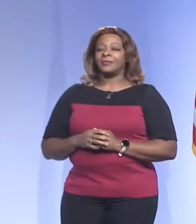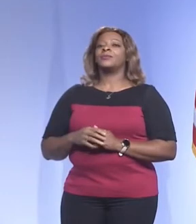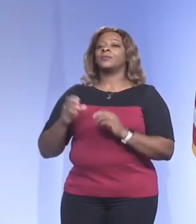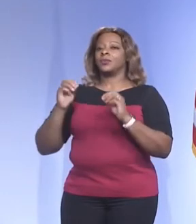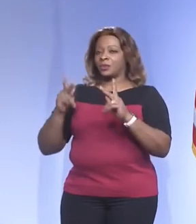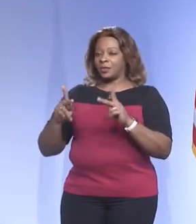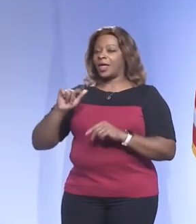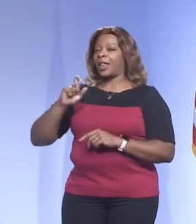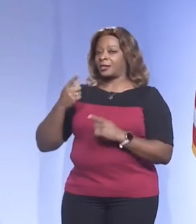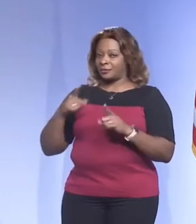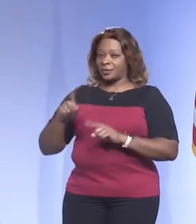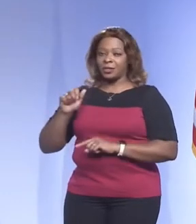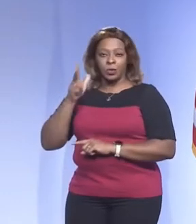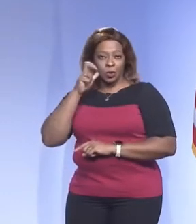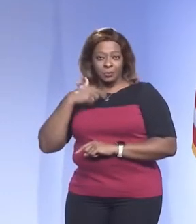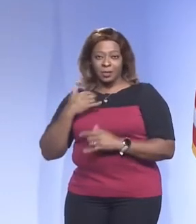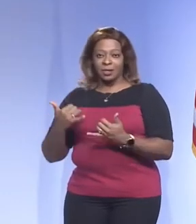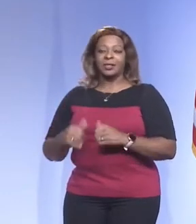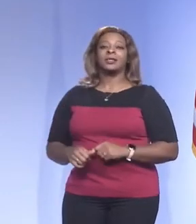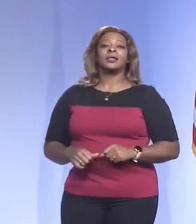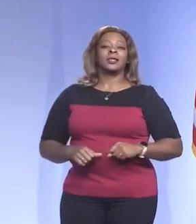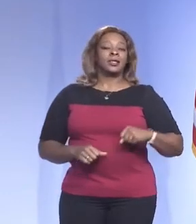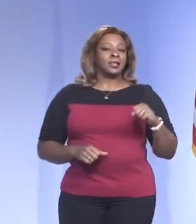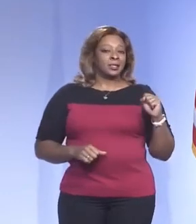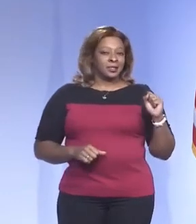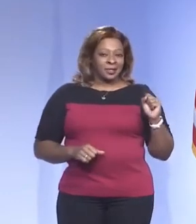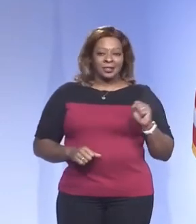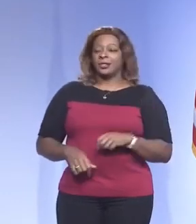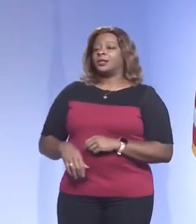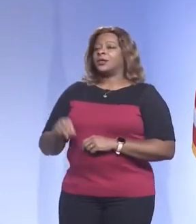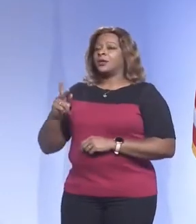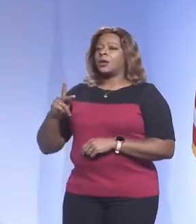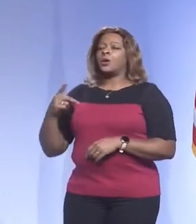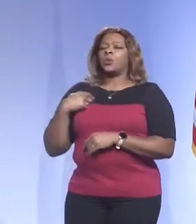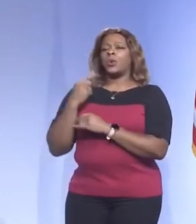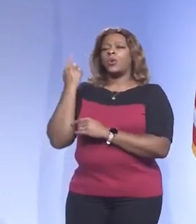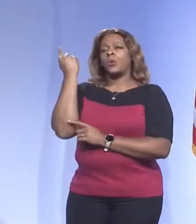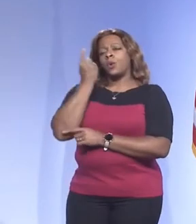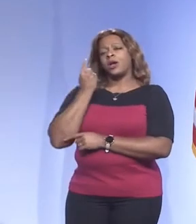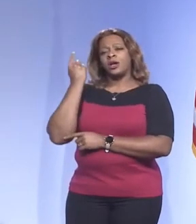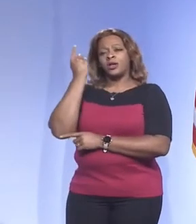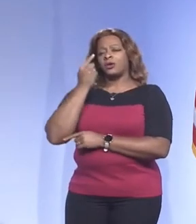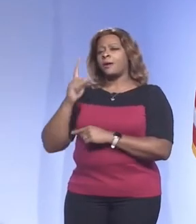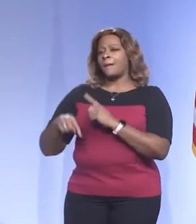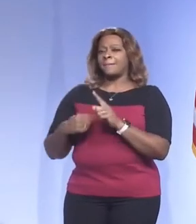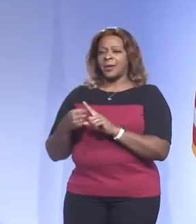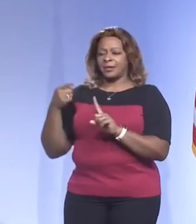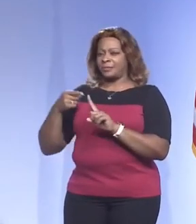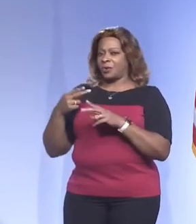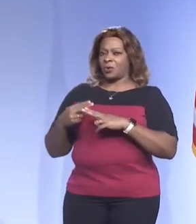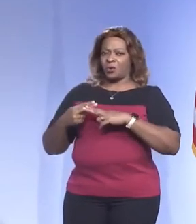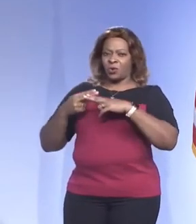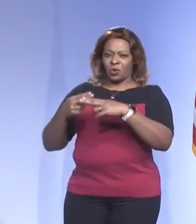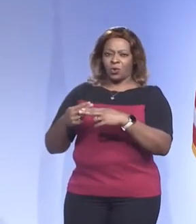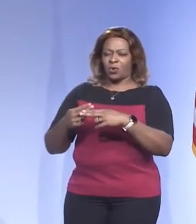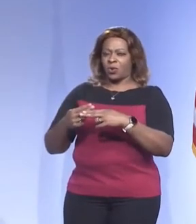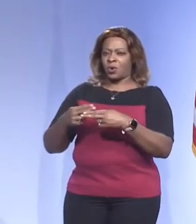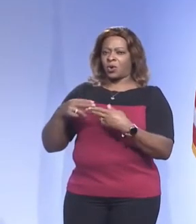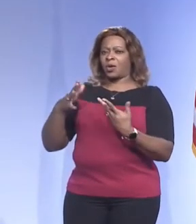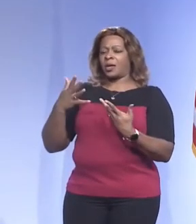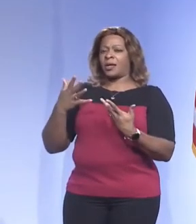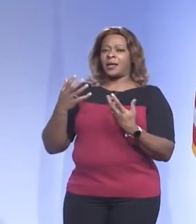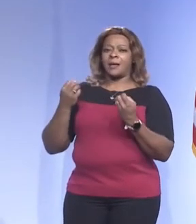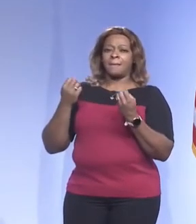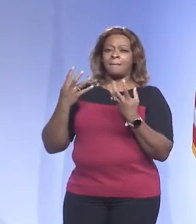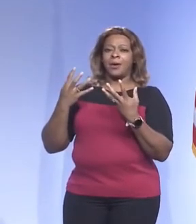Okay, Dr. Randolph, can you hear me? Yes. Yes. Okay, we were wondering regarding this, what's called this